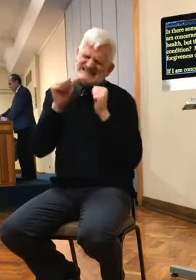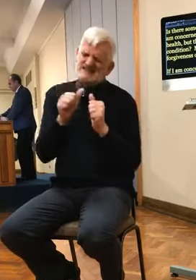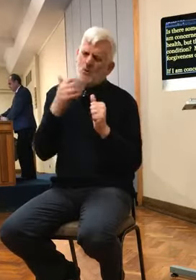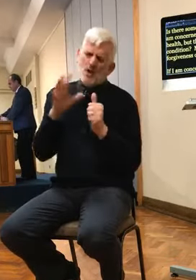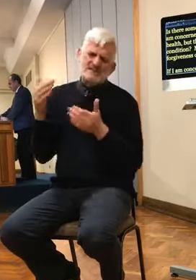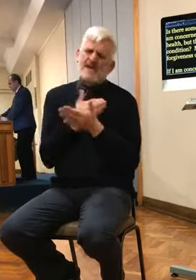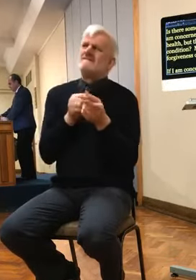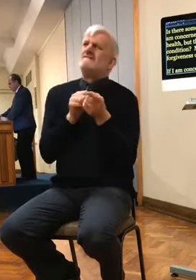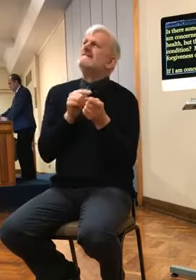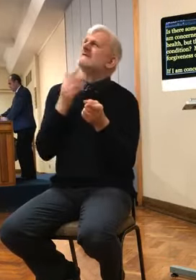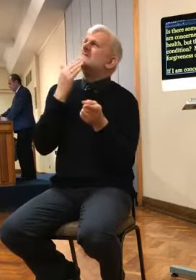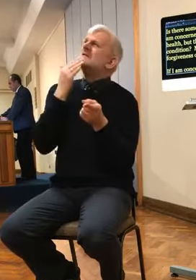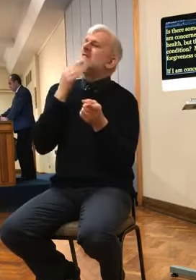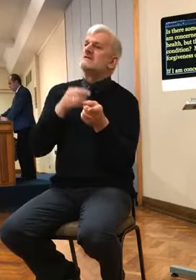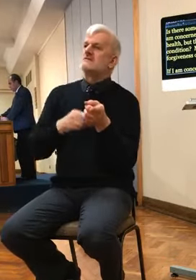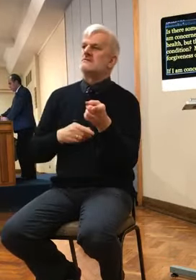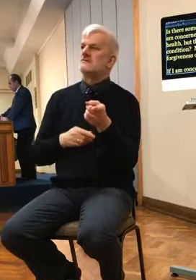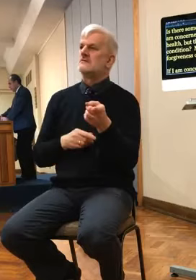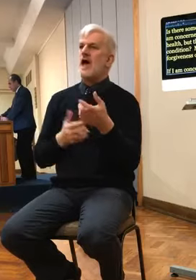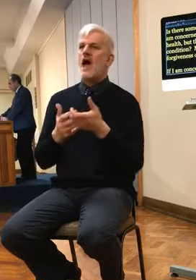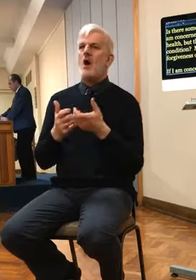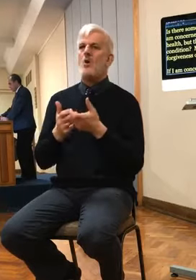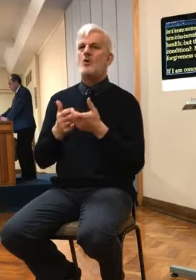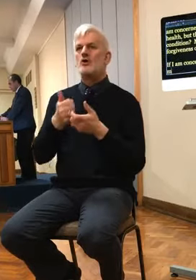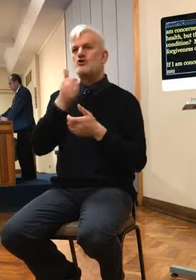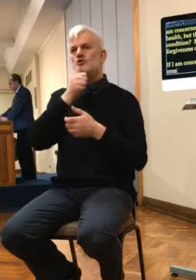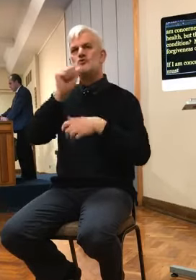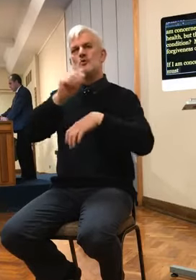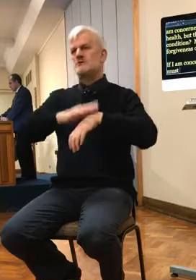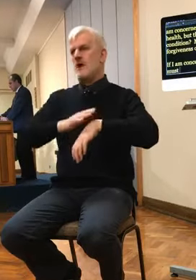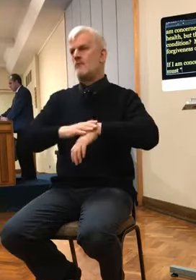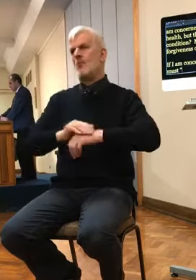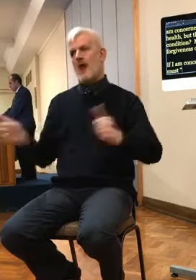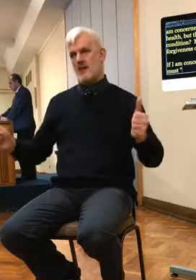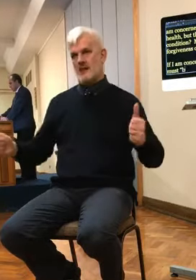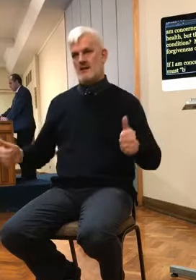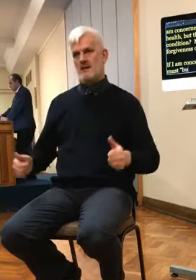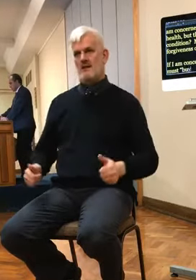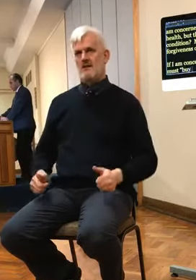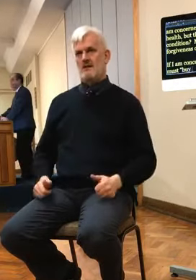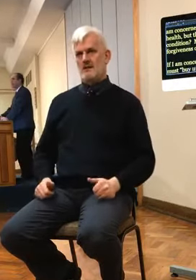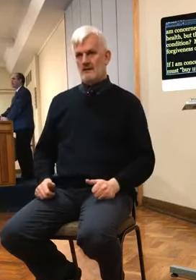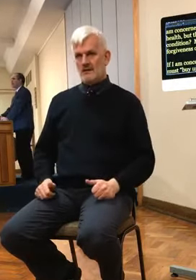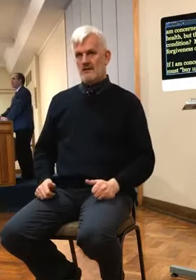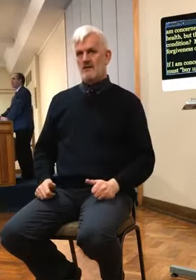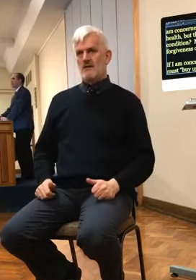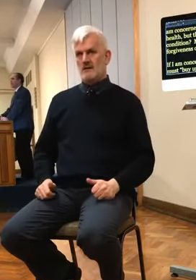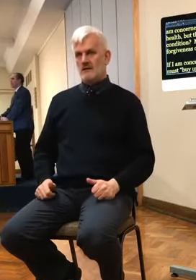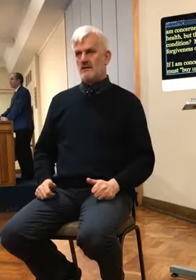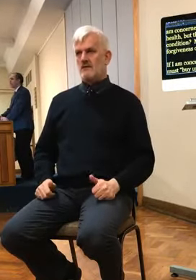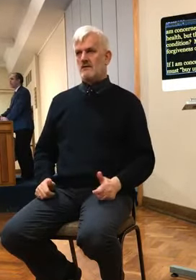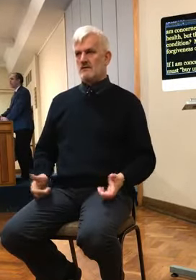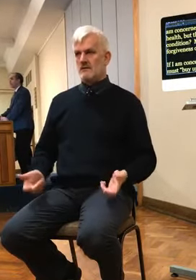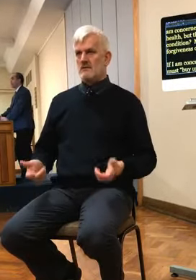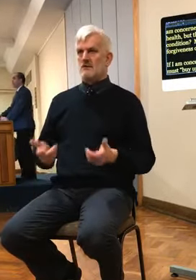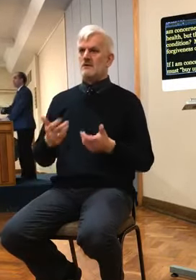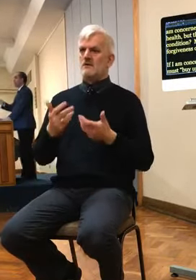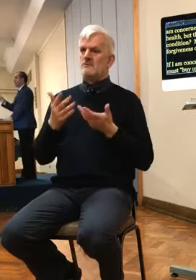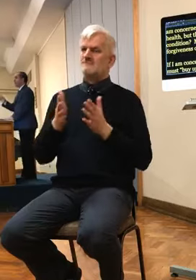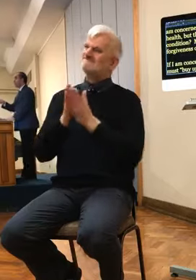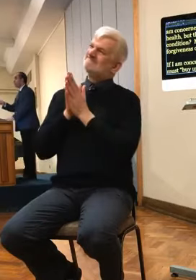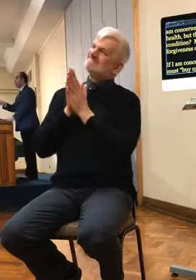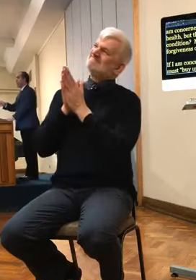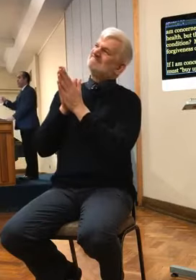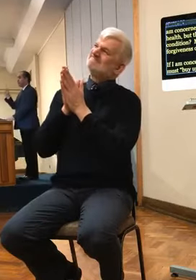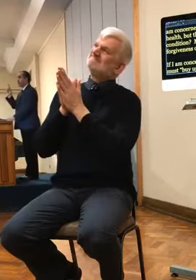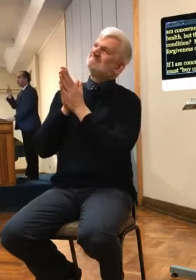best opportunity given to you. A word in season may change his life. Buy him up and set him free. Set